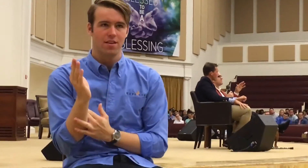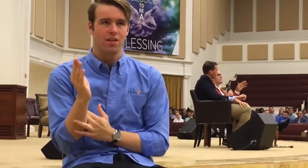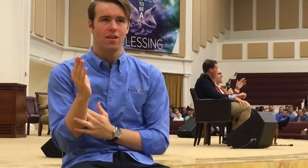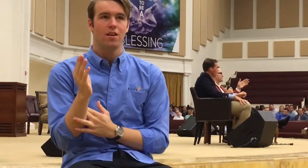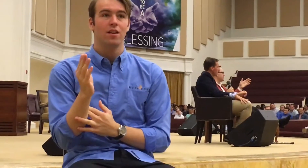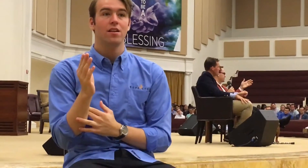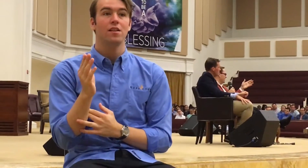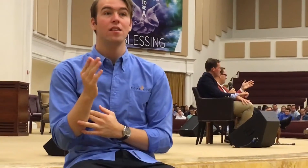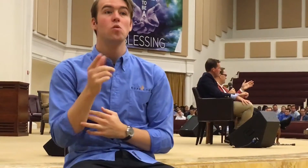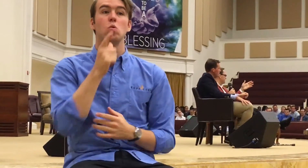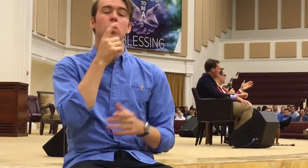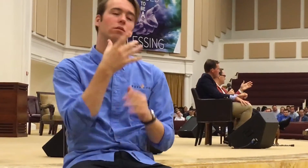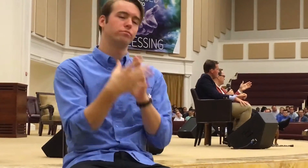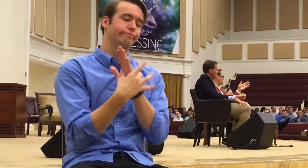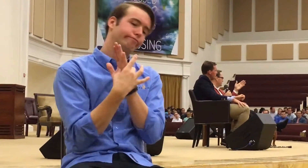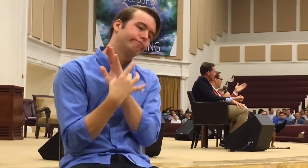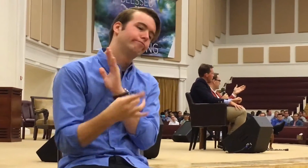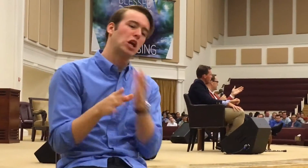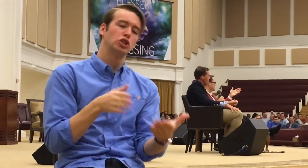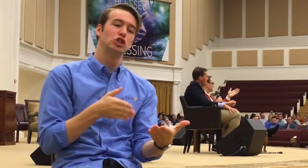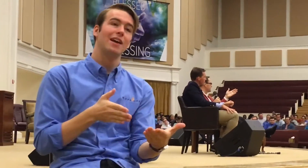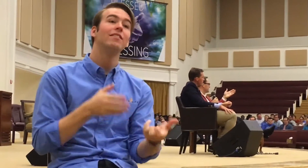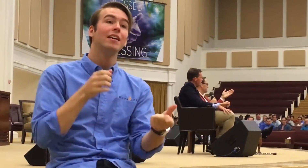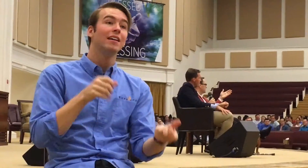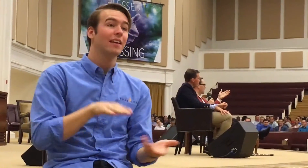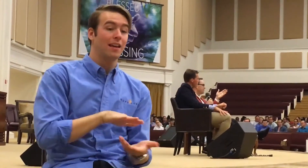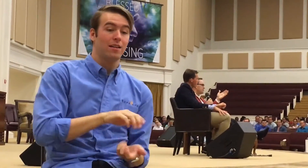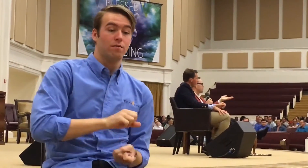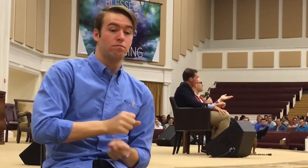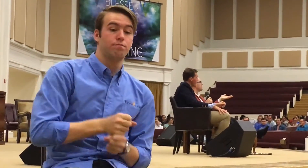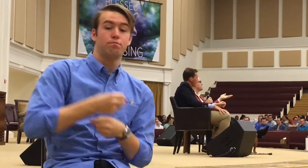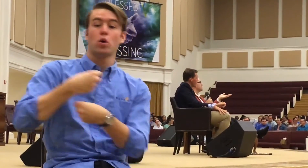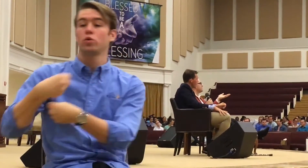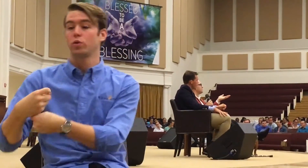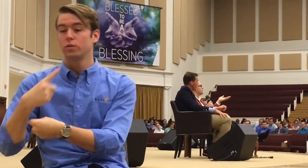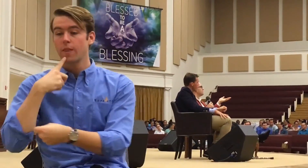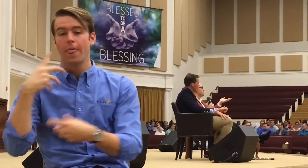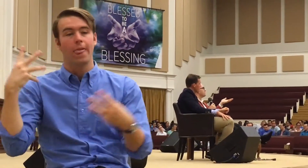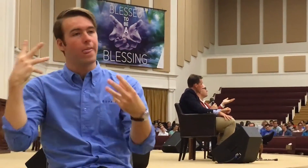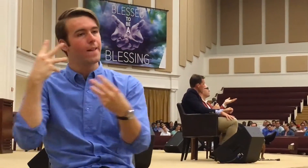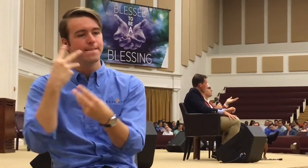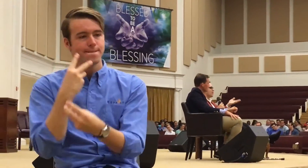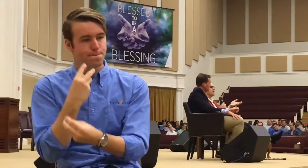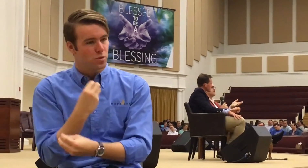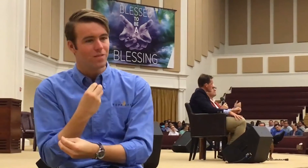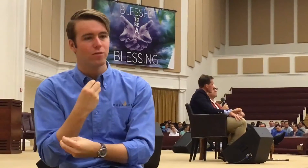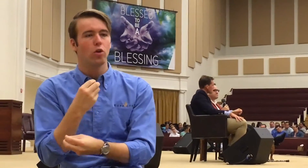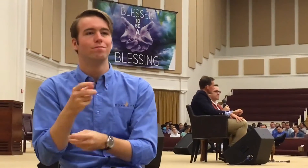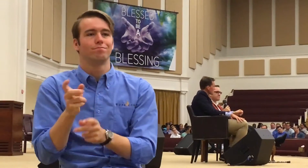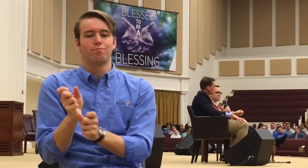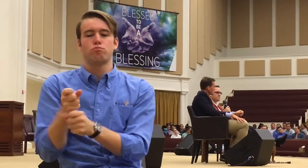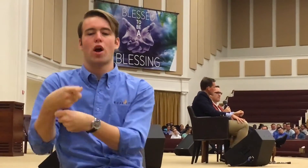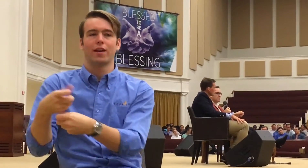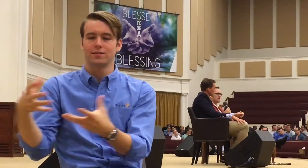the hand of a master chef, produces a beautiful product.